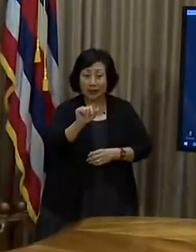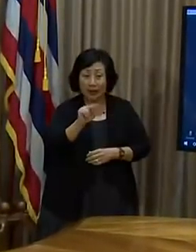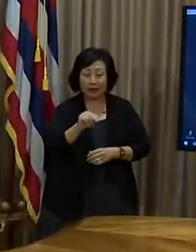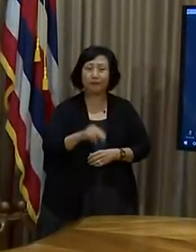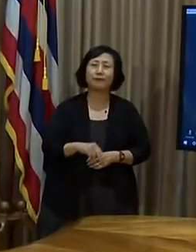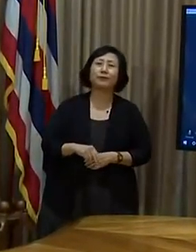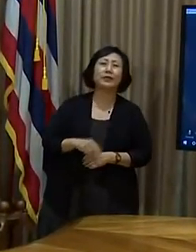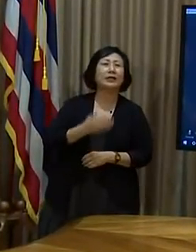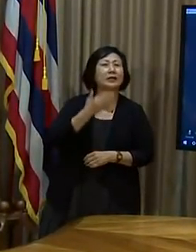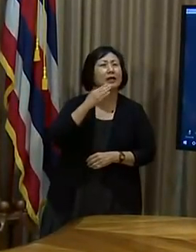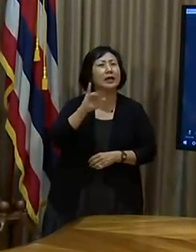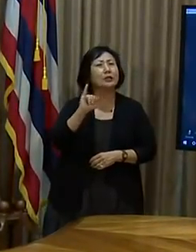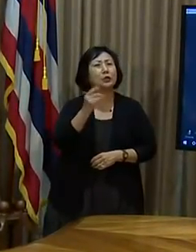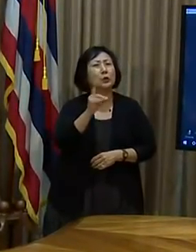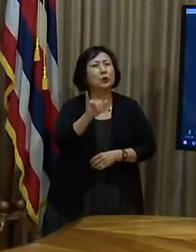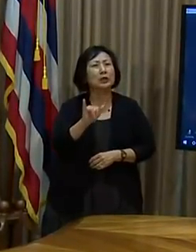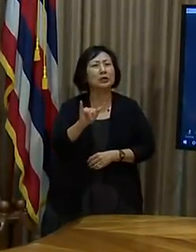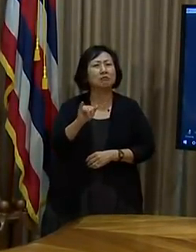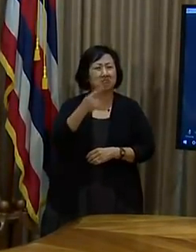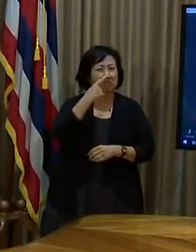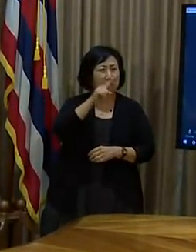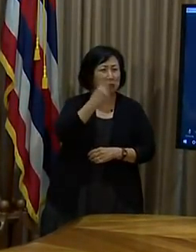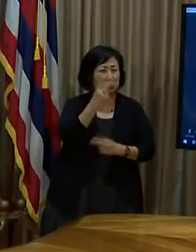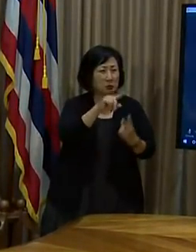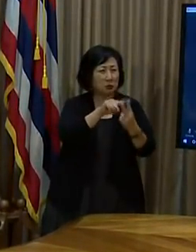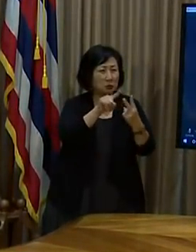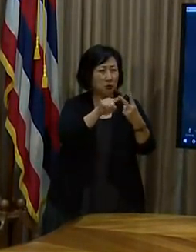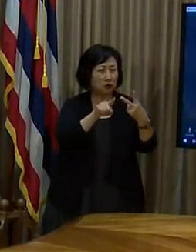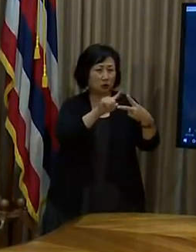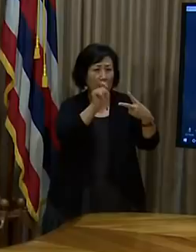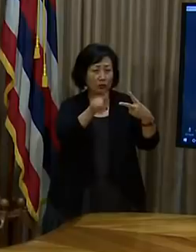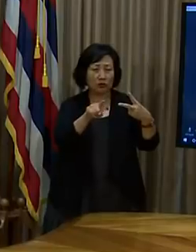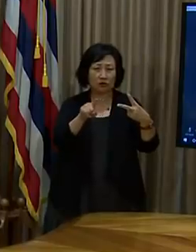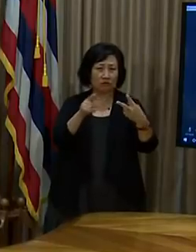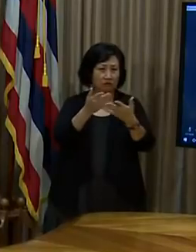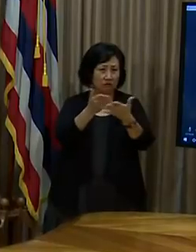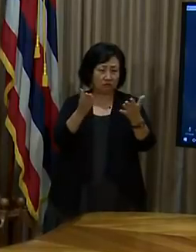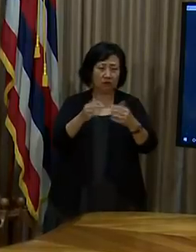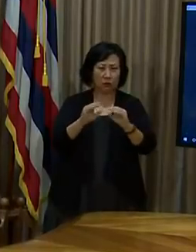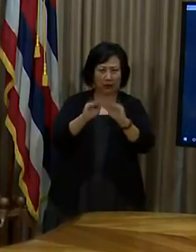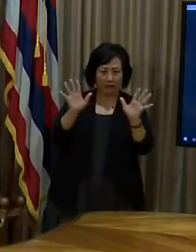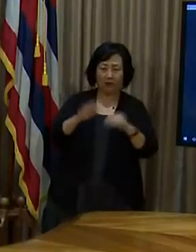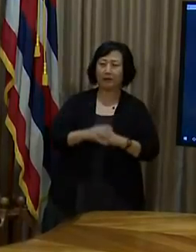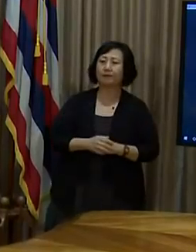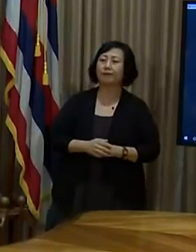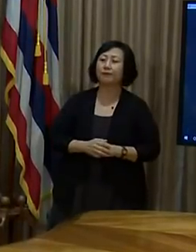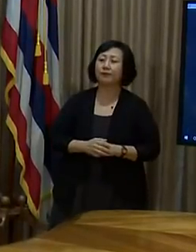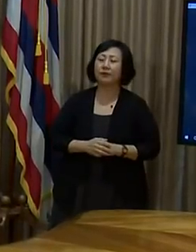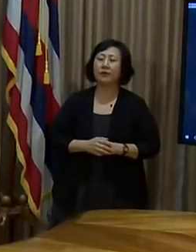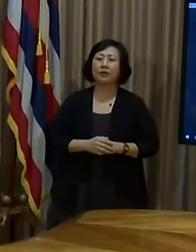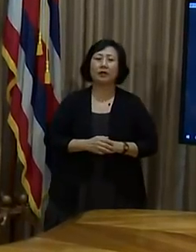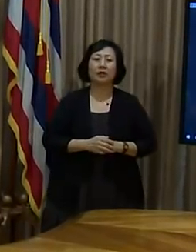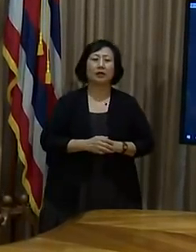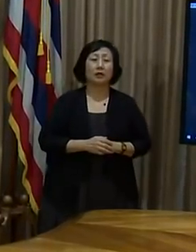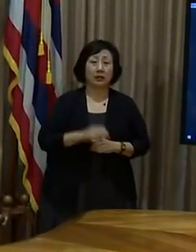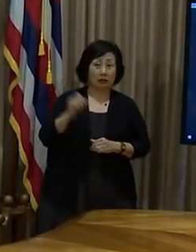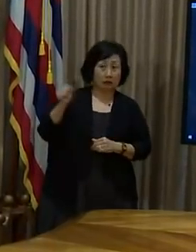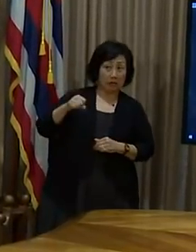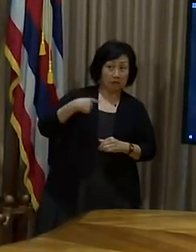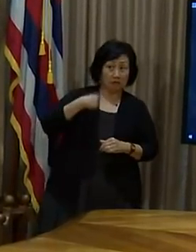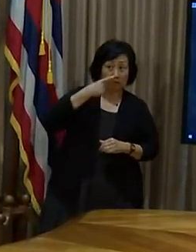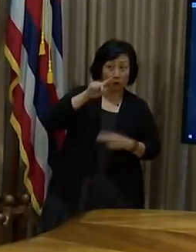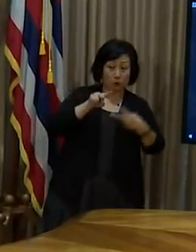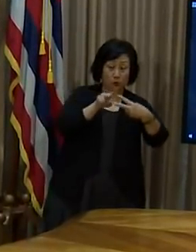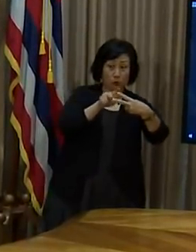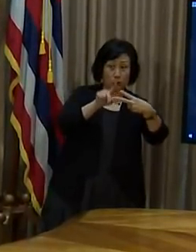Jody. Can I ask two clarification questions of everyone? If so, I want to make sure that